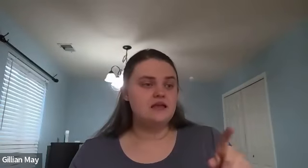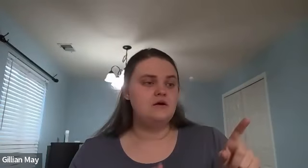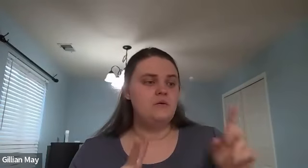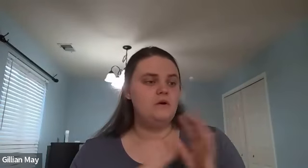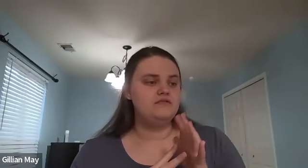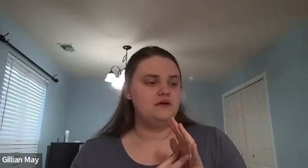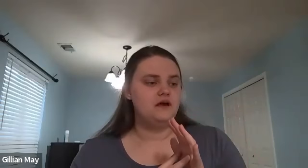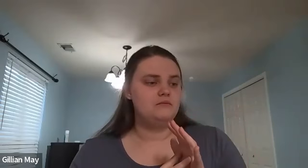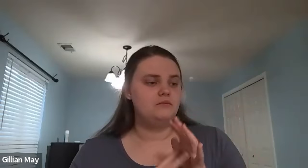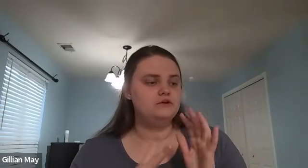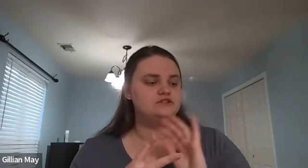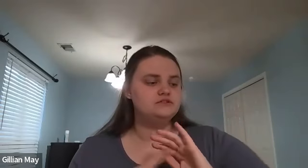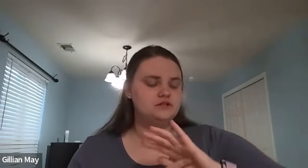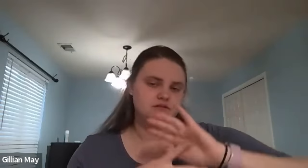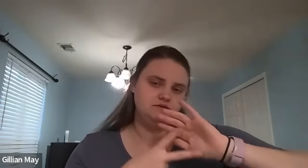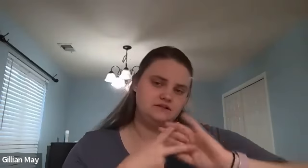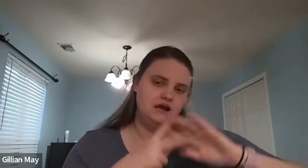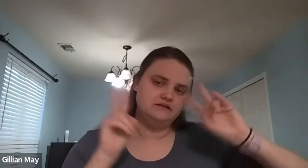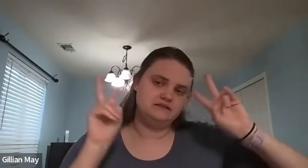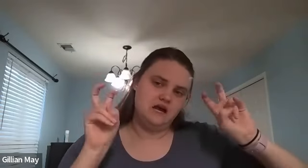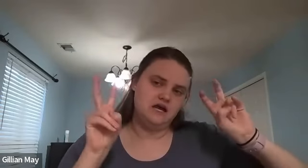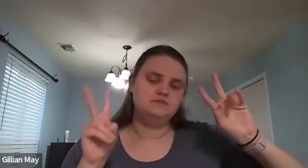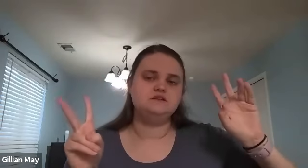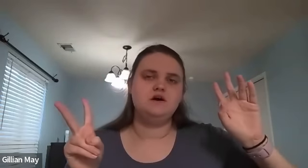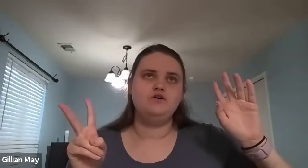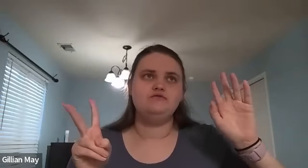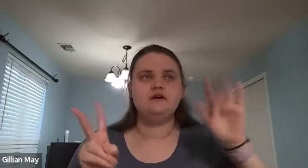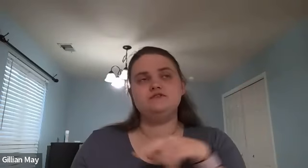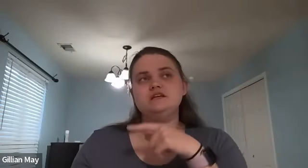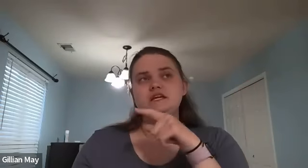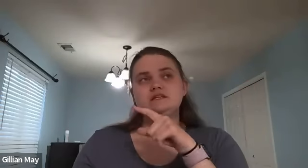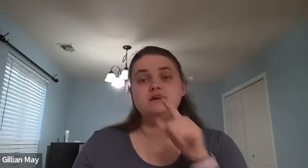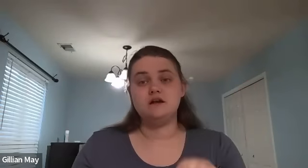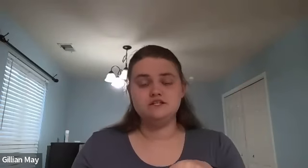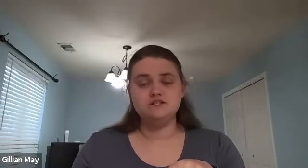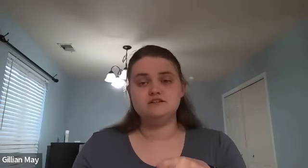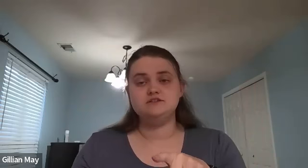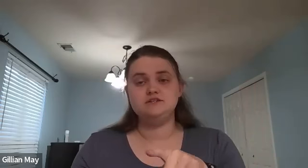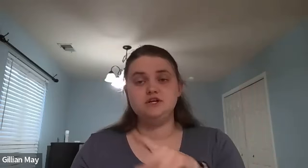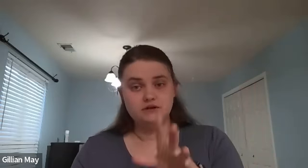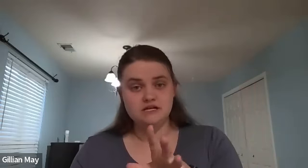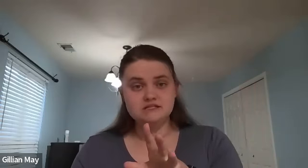Definitely we'll do 2 different kind of times of if there's any signs you guys are curious